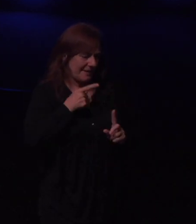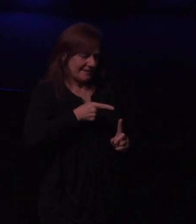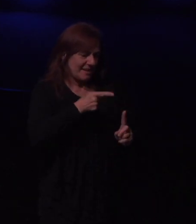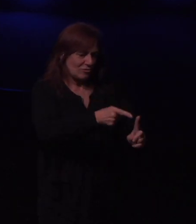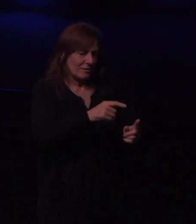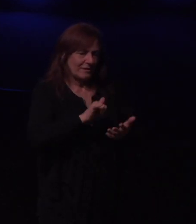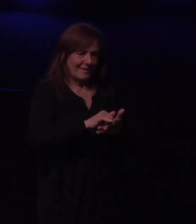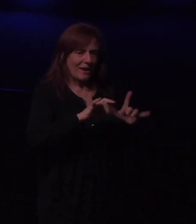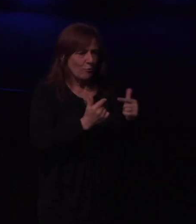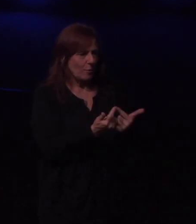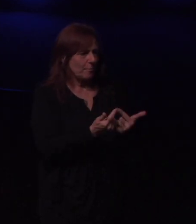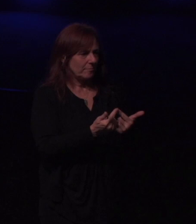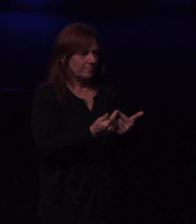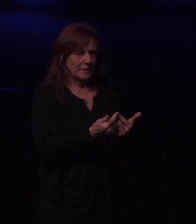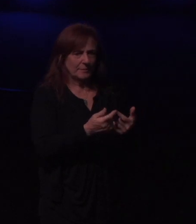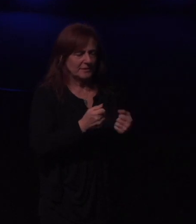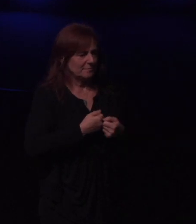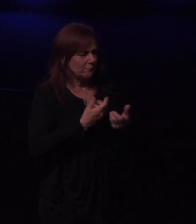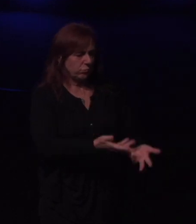that group.